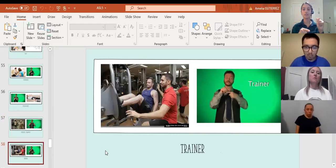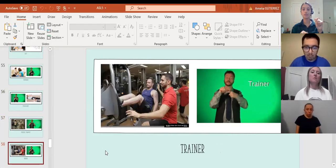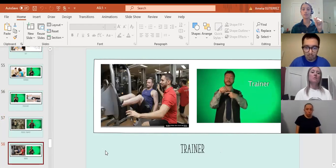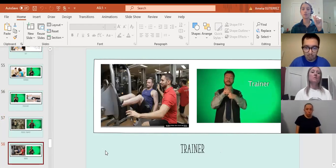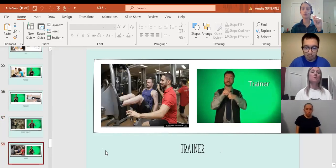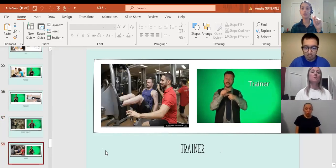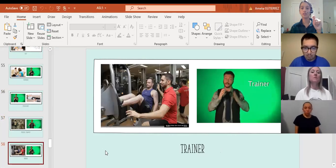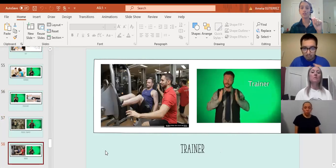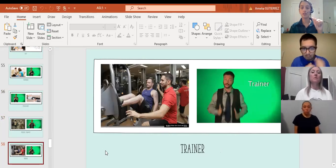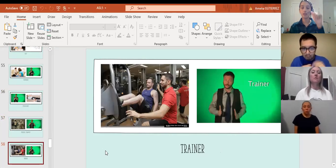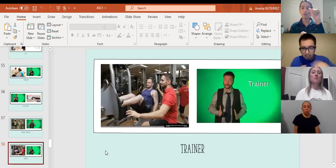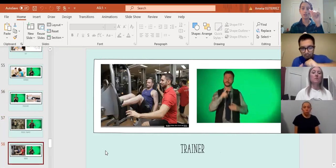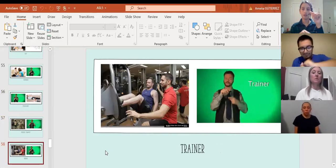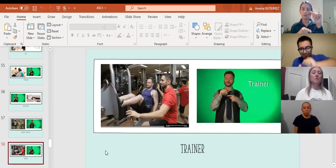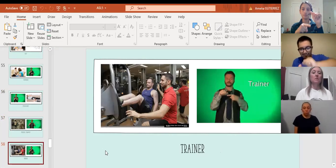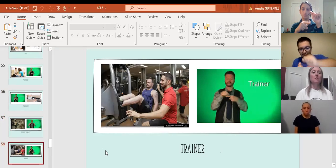Trainer. So with